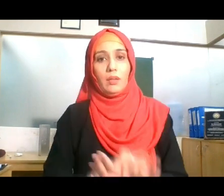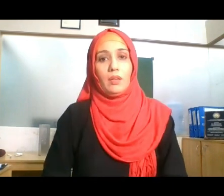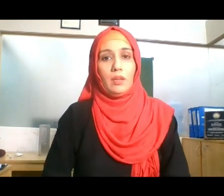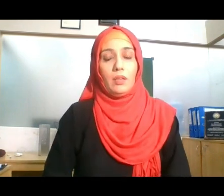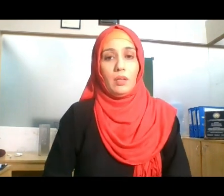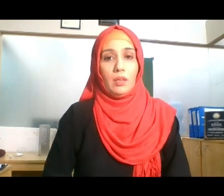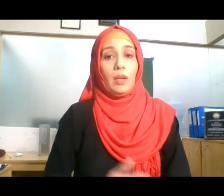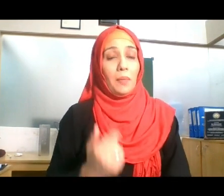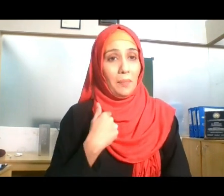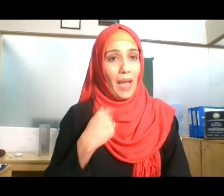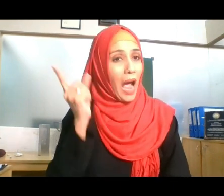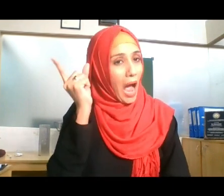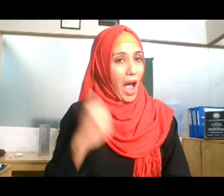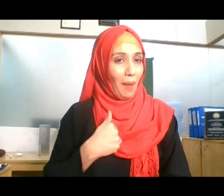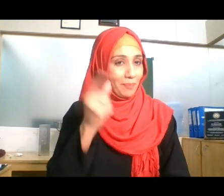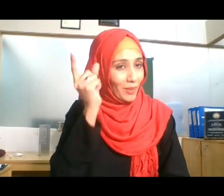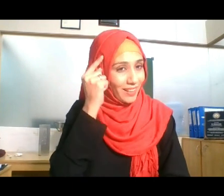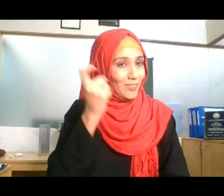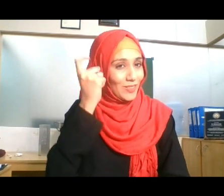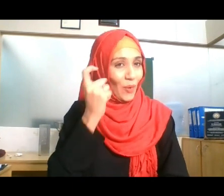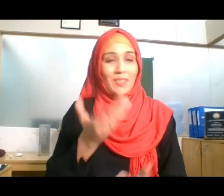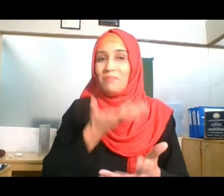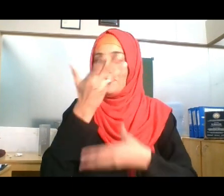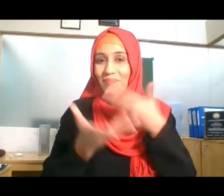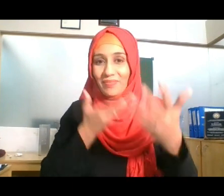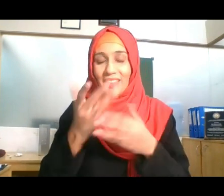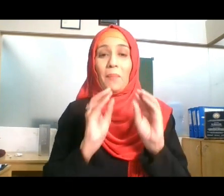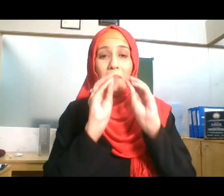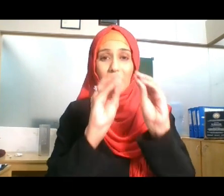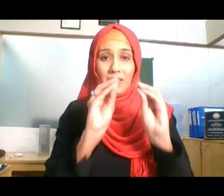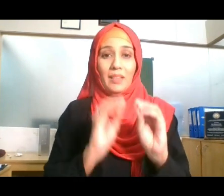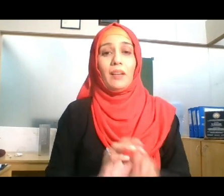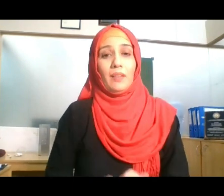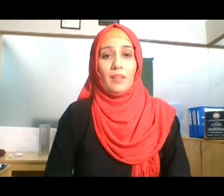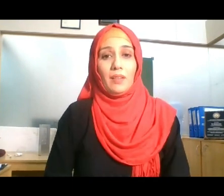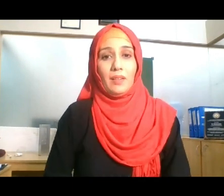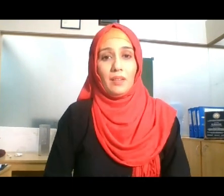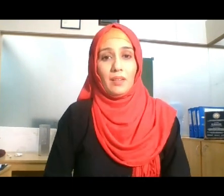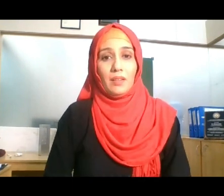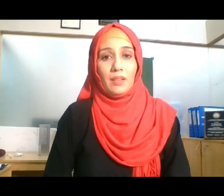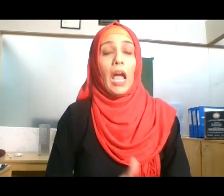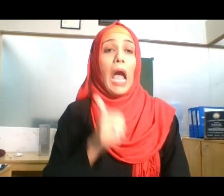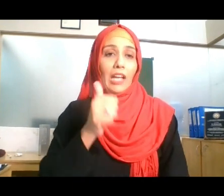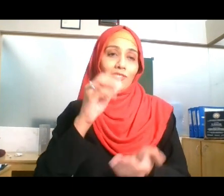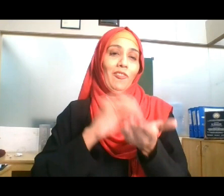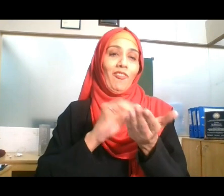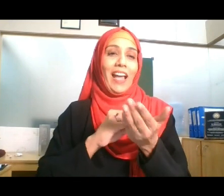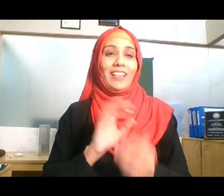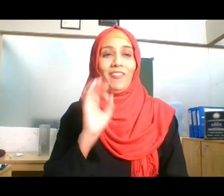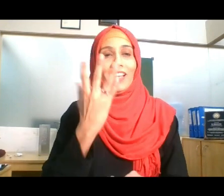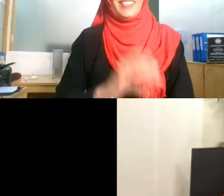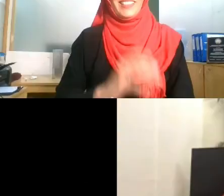my opinions and about this. Allah will help us and for the good cause. Thank you.